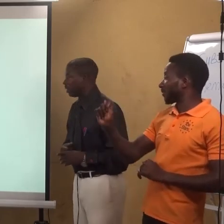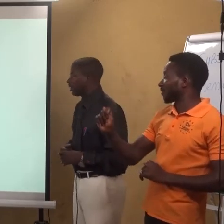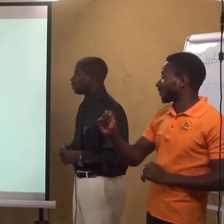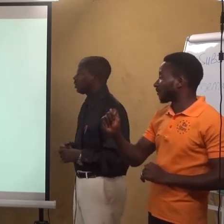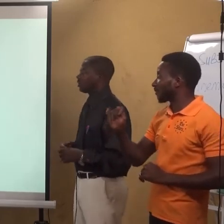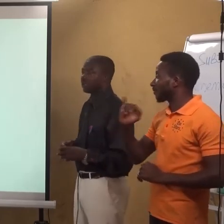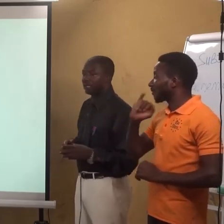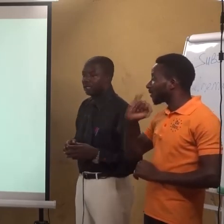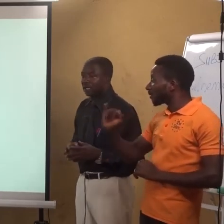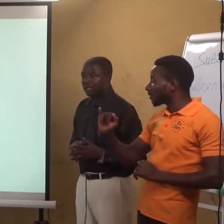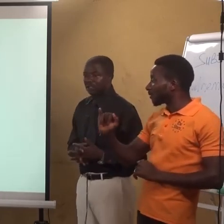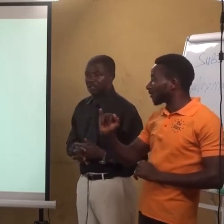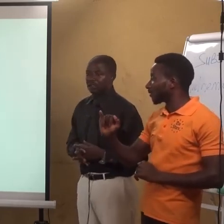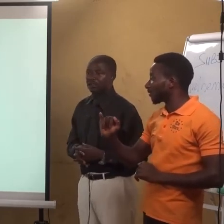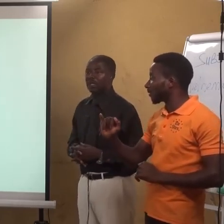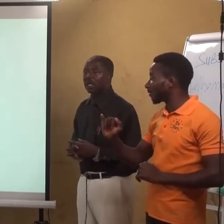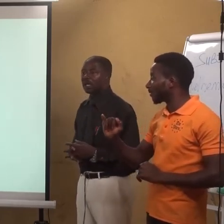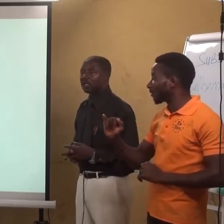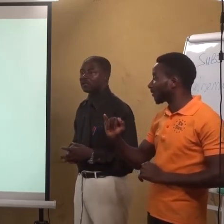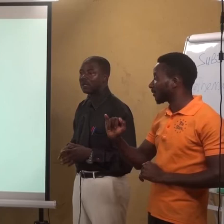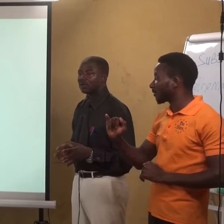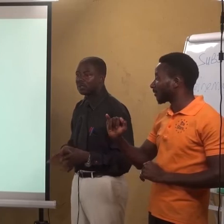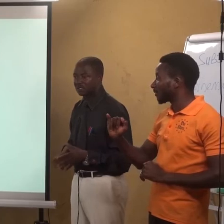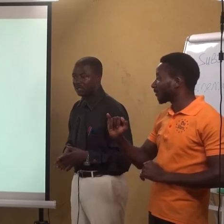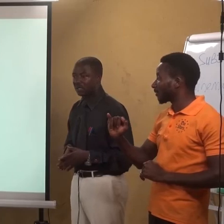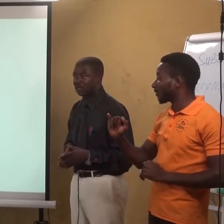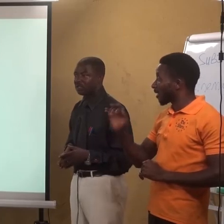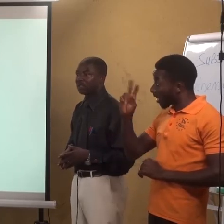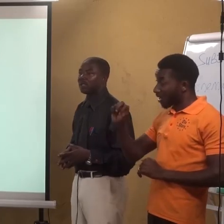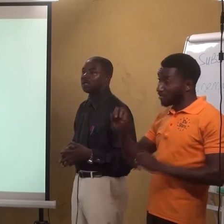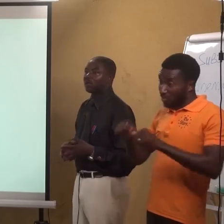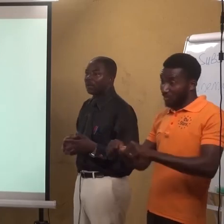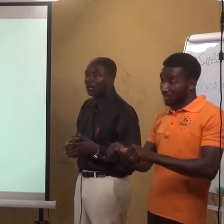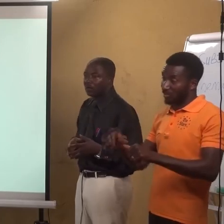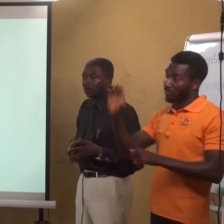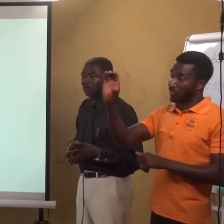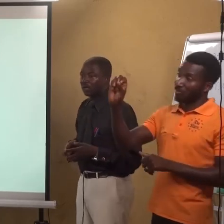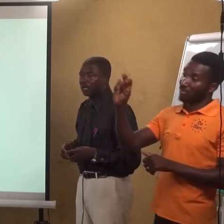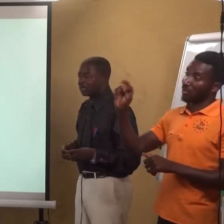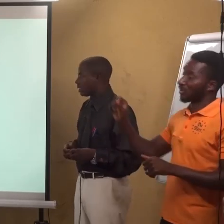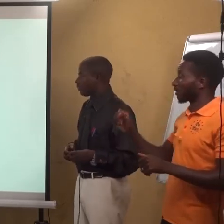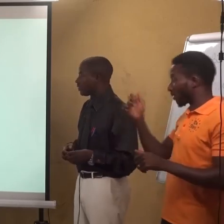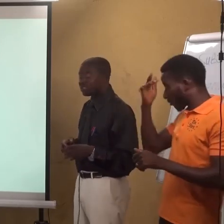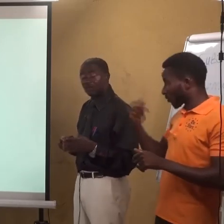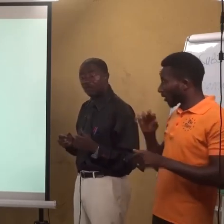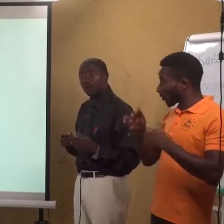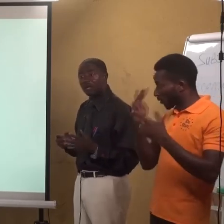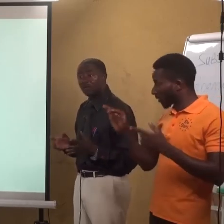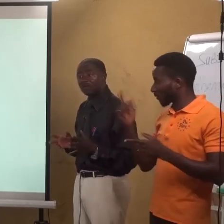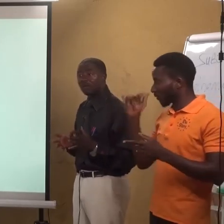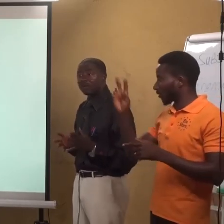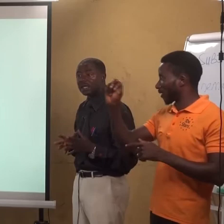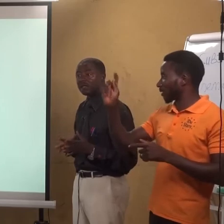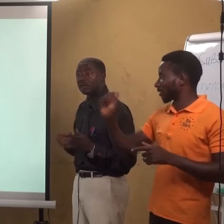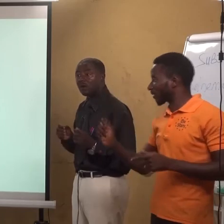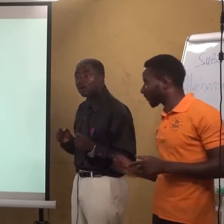progression. So in this case, n remain constant because we are looking for the n term, which is the formula used